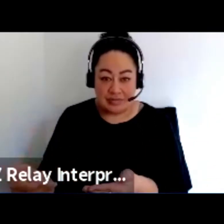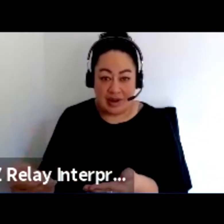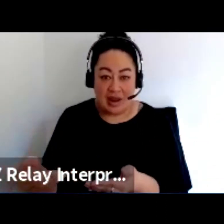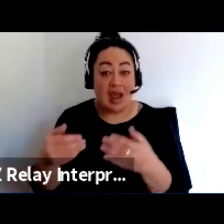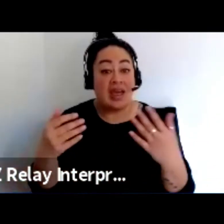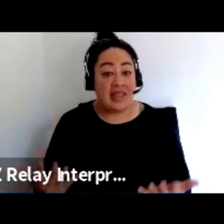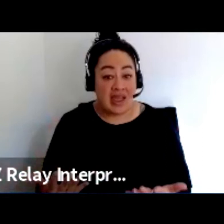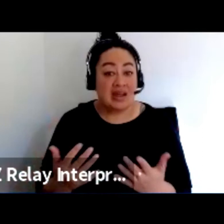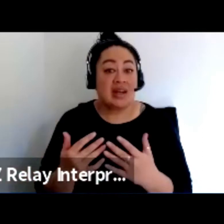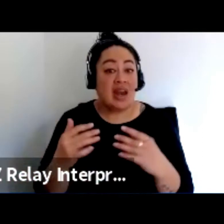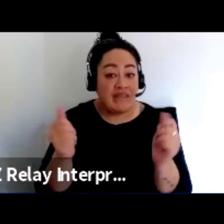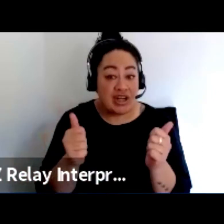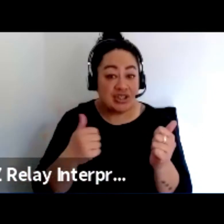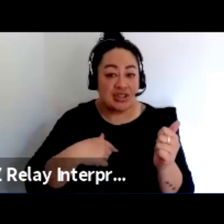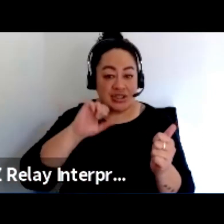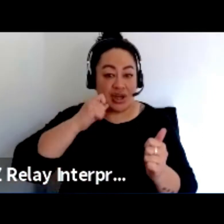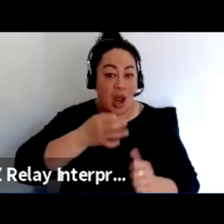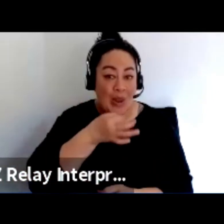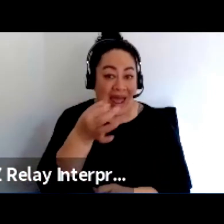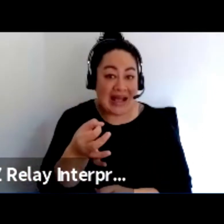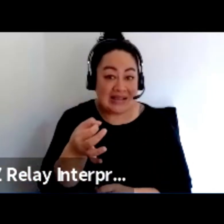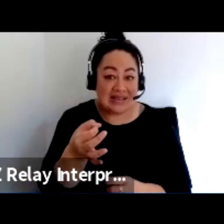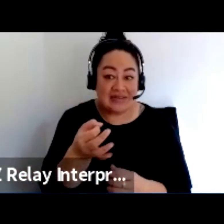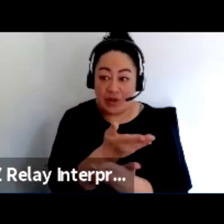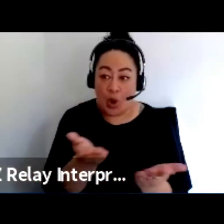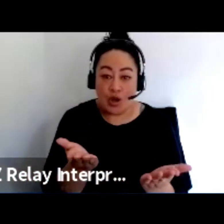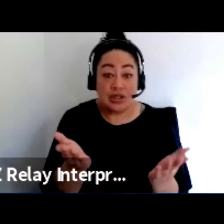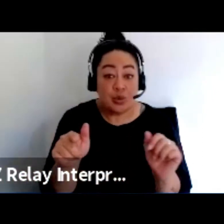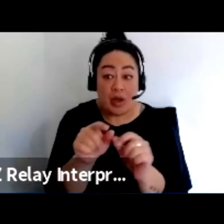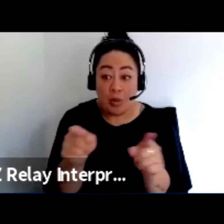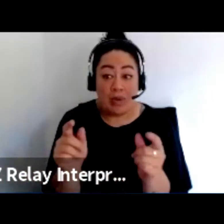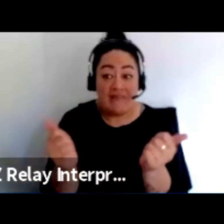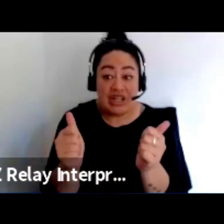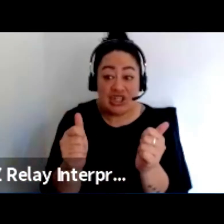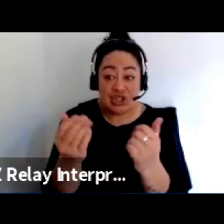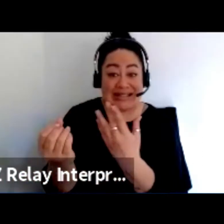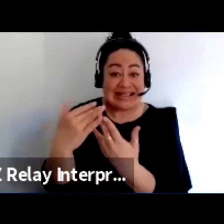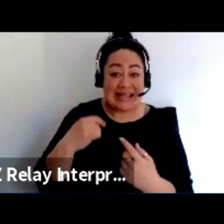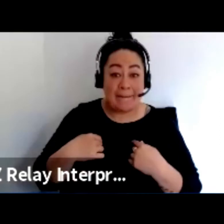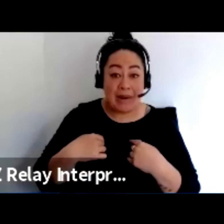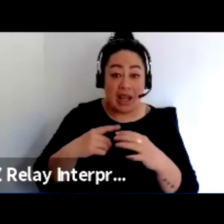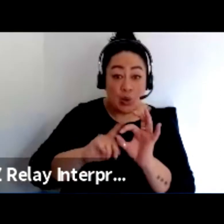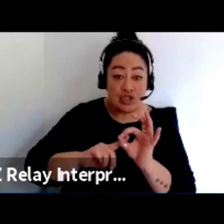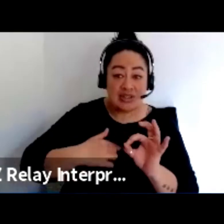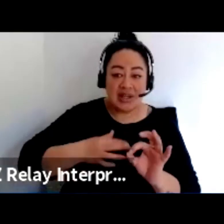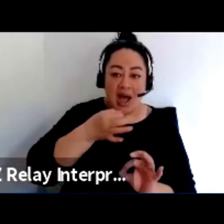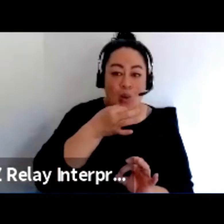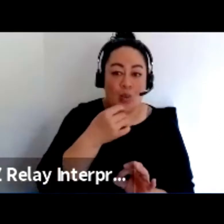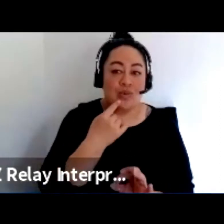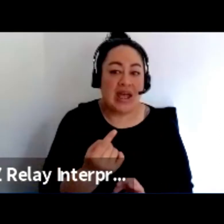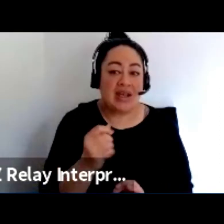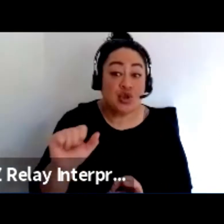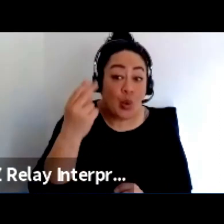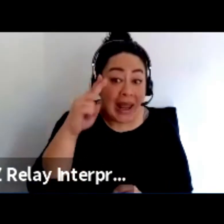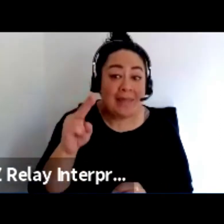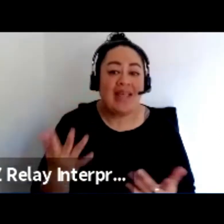the tikanga, and then I'll start asking those of you who have sent your questions in. I'll ask your name and you ask your